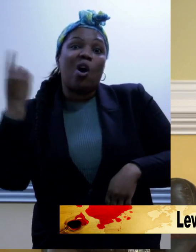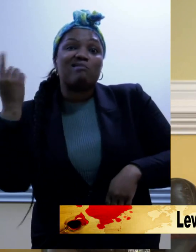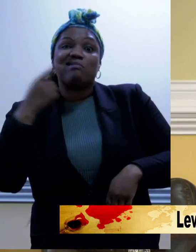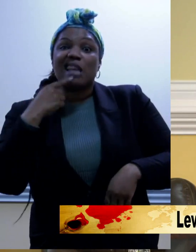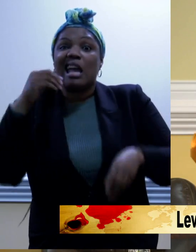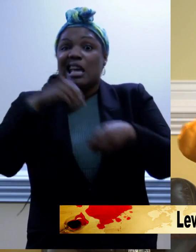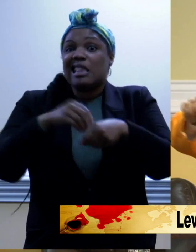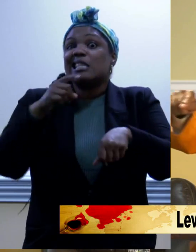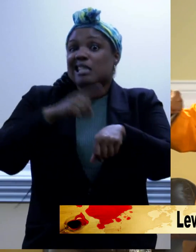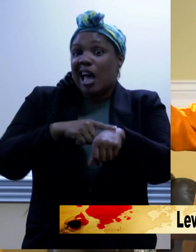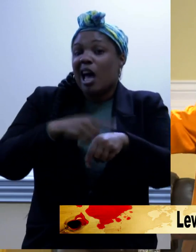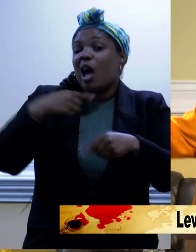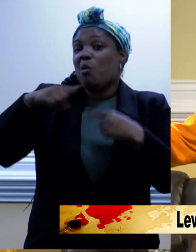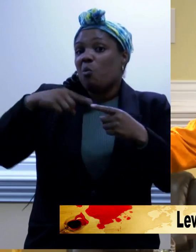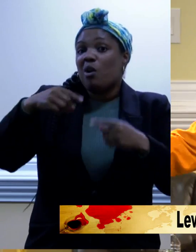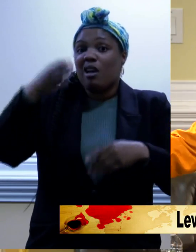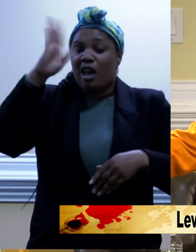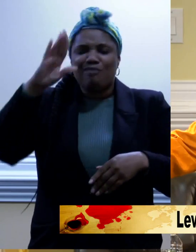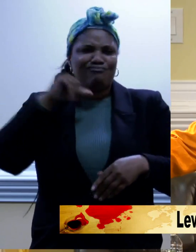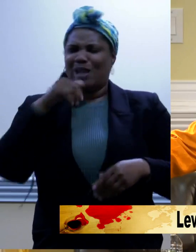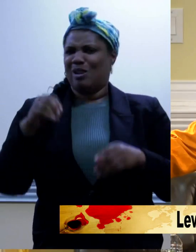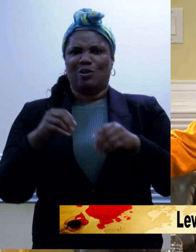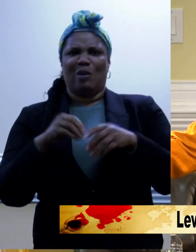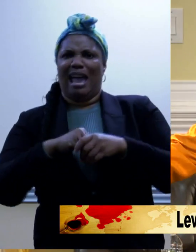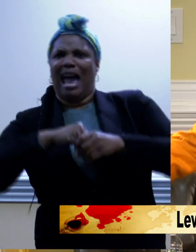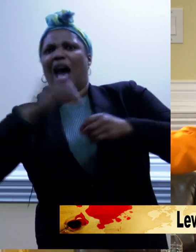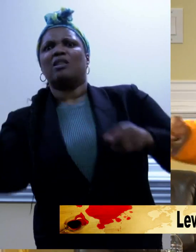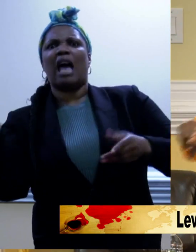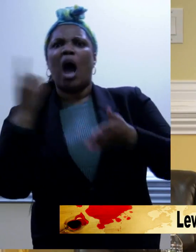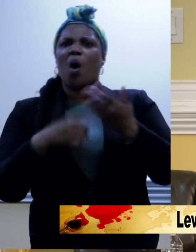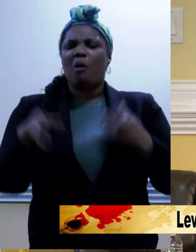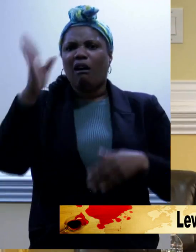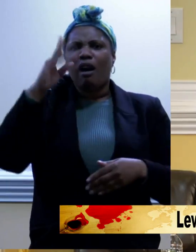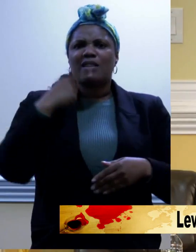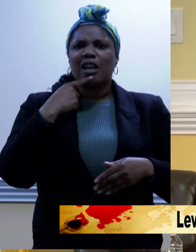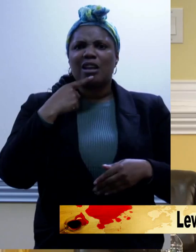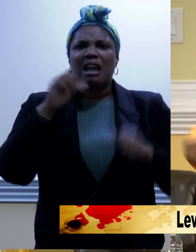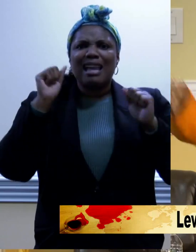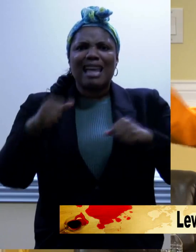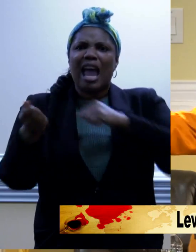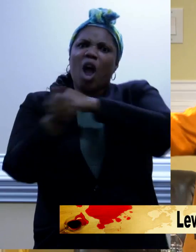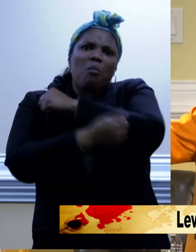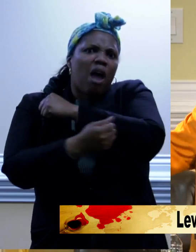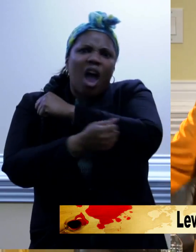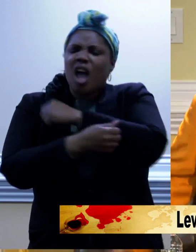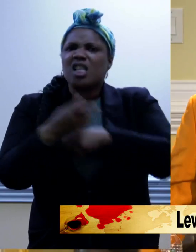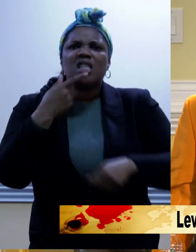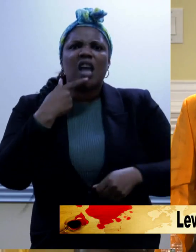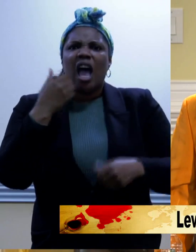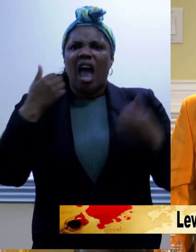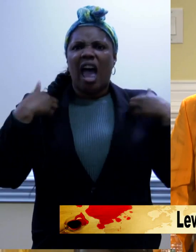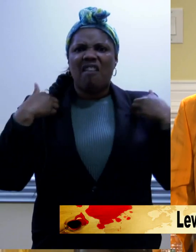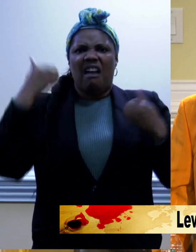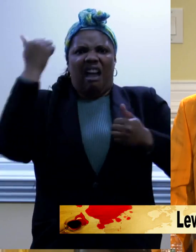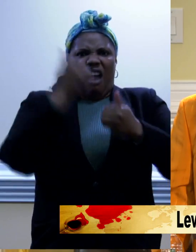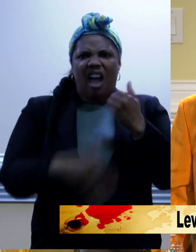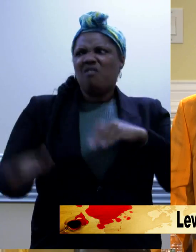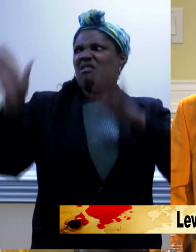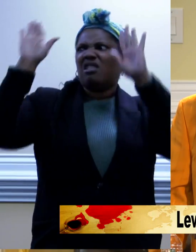means you cannot get it out of season. You cannot have Passover every Sunday. Can't do it.